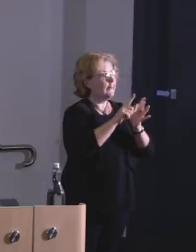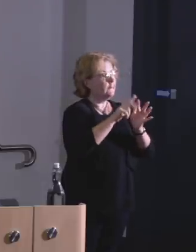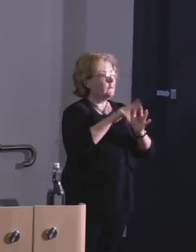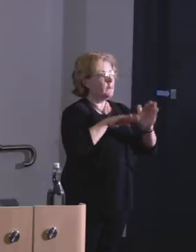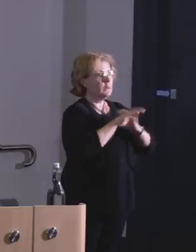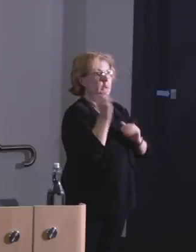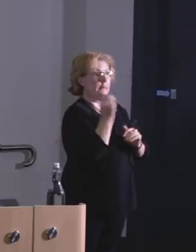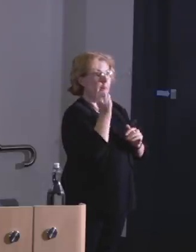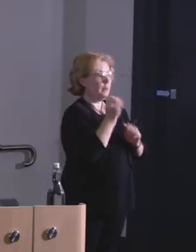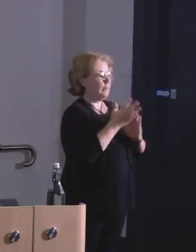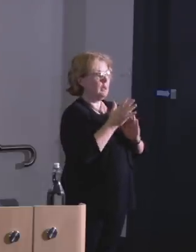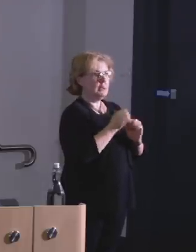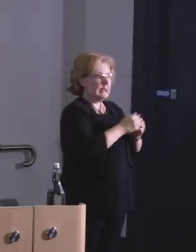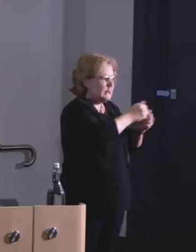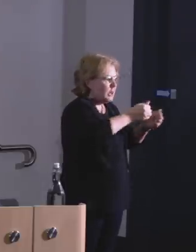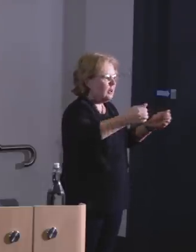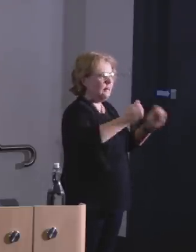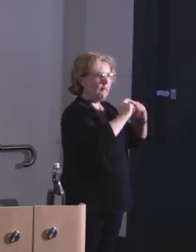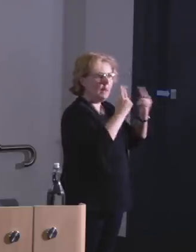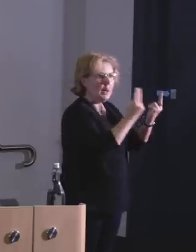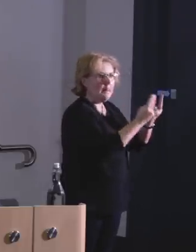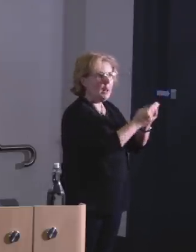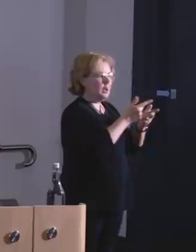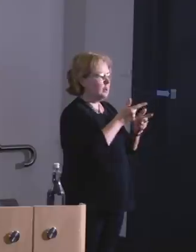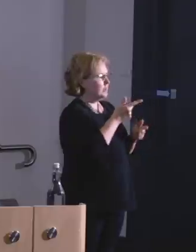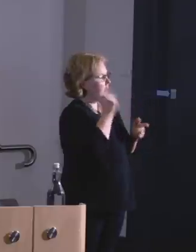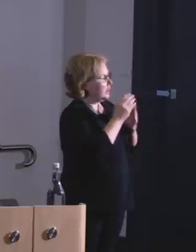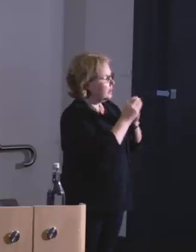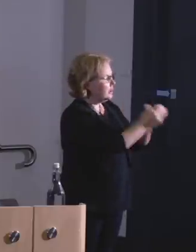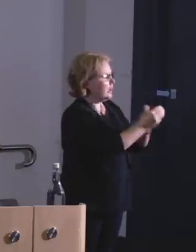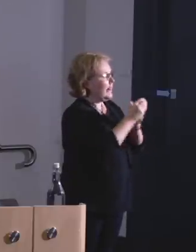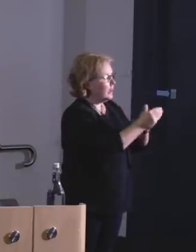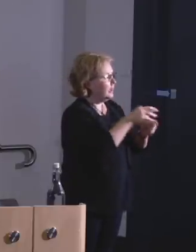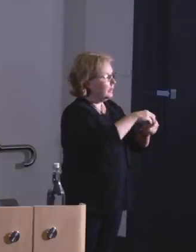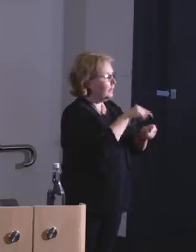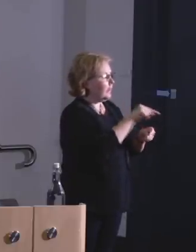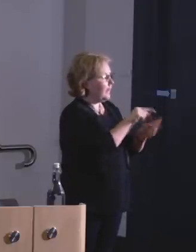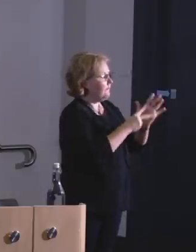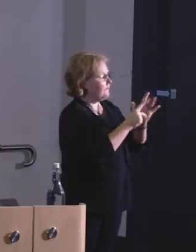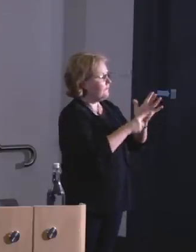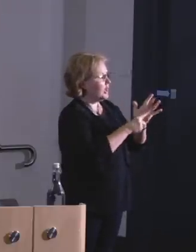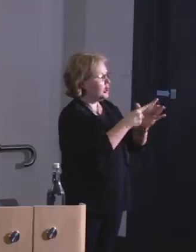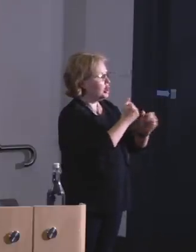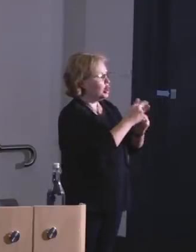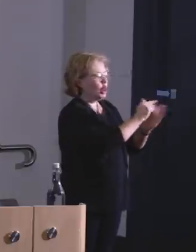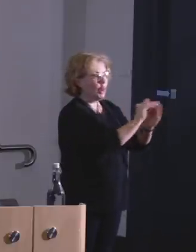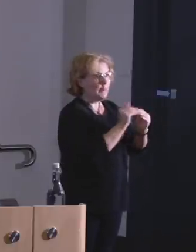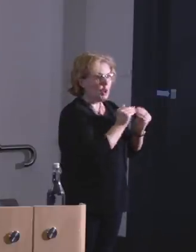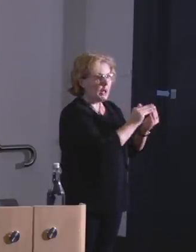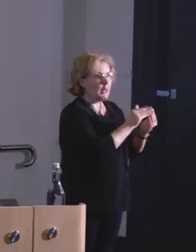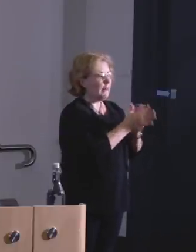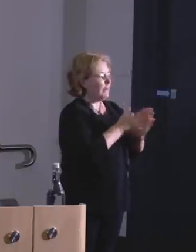an extended family leader, a leader within the village community, it is your job and it's your job for